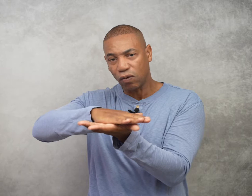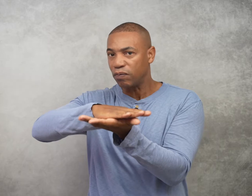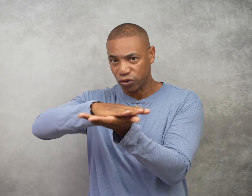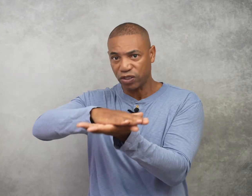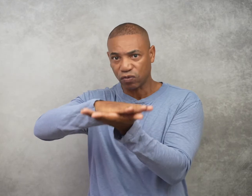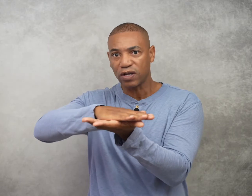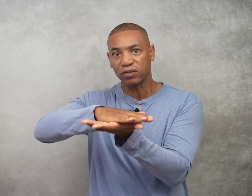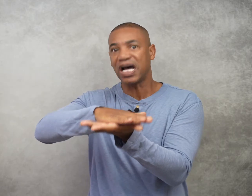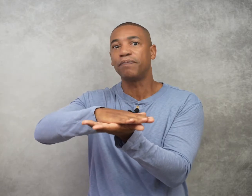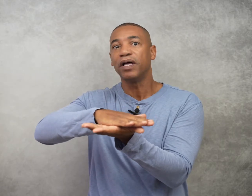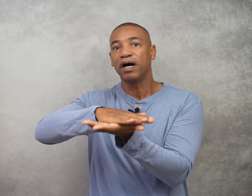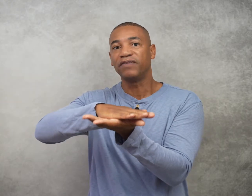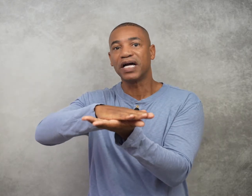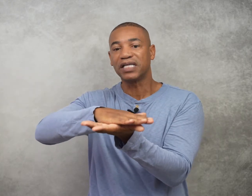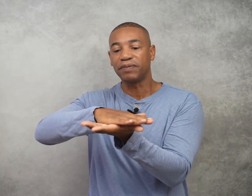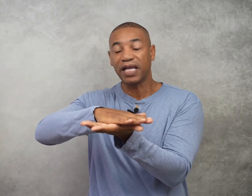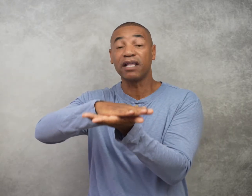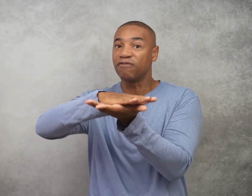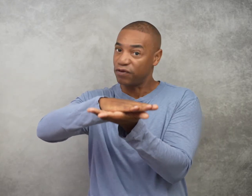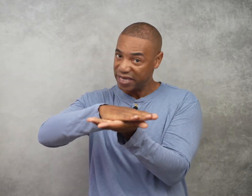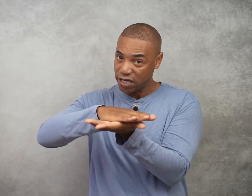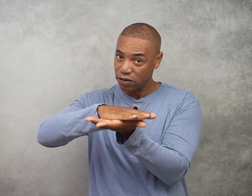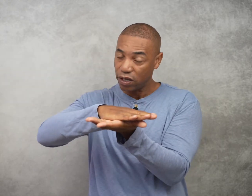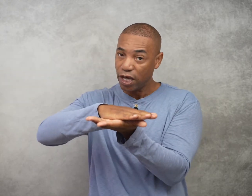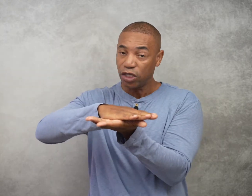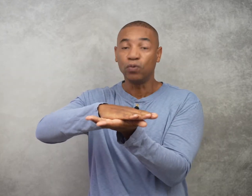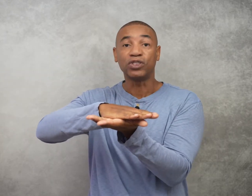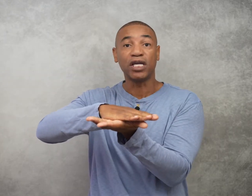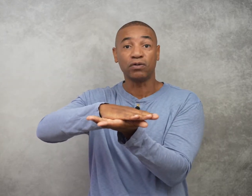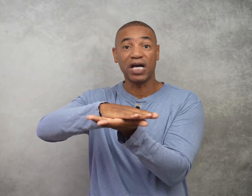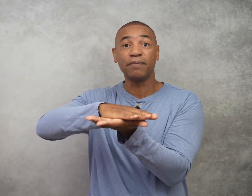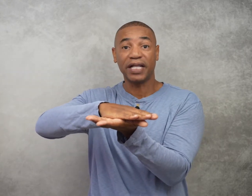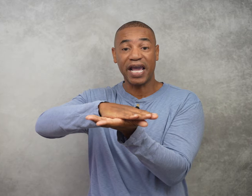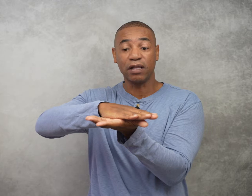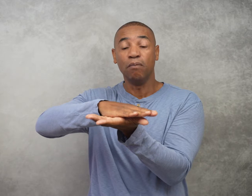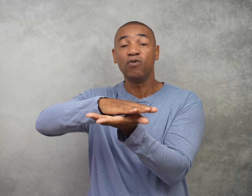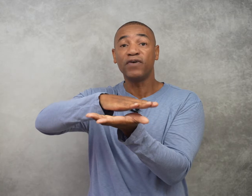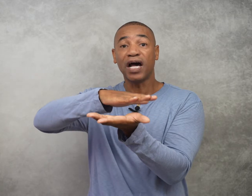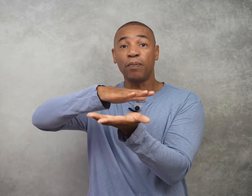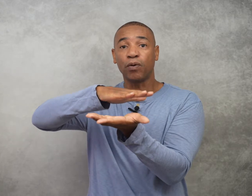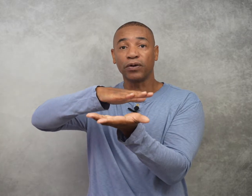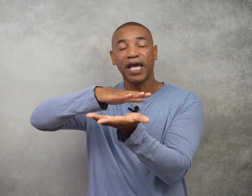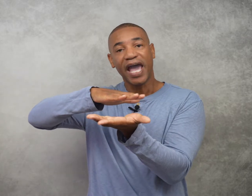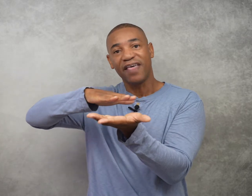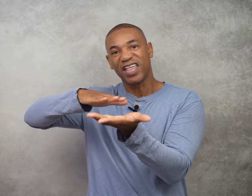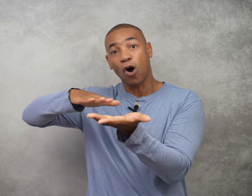almost crisscross on top of the non-dominant hand. And from here, you will take your dominant hand, move it upward, and then